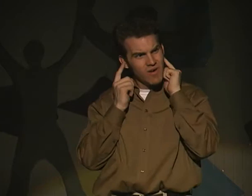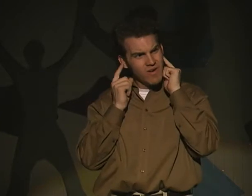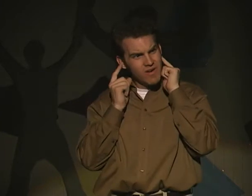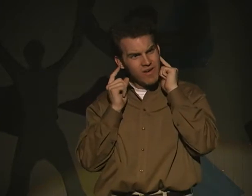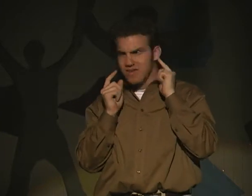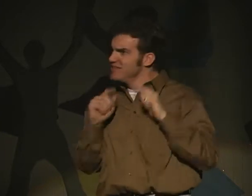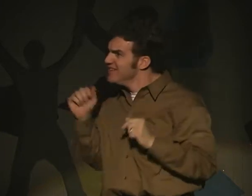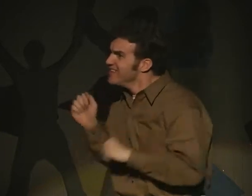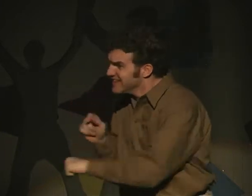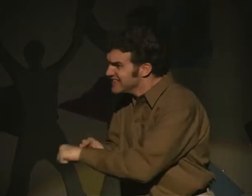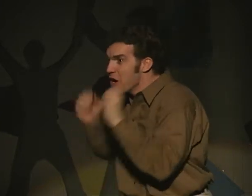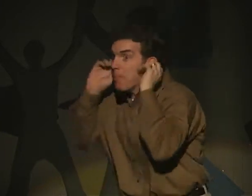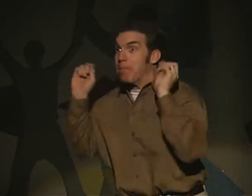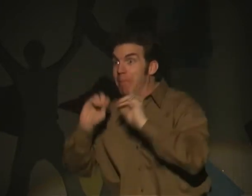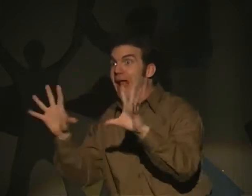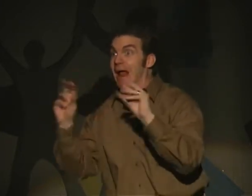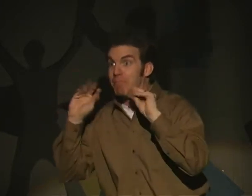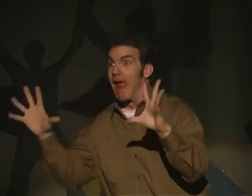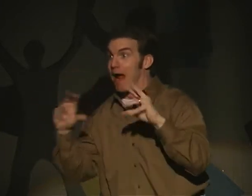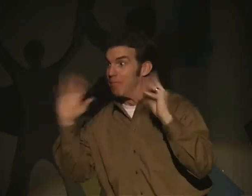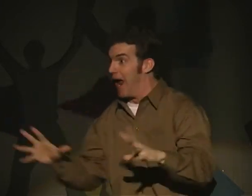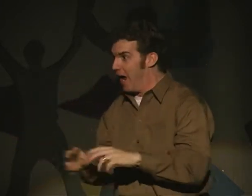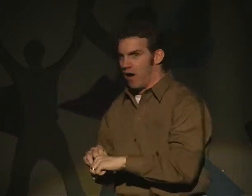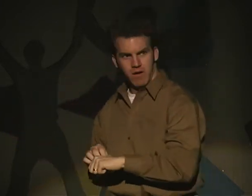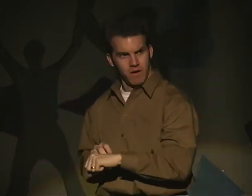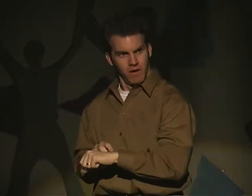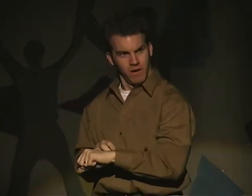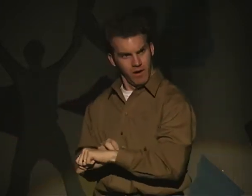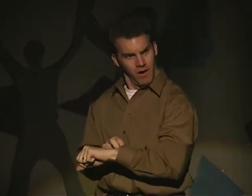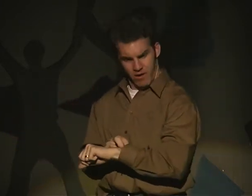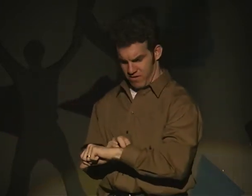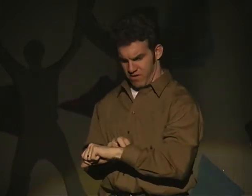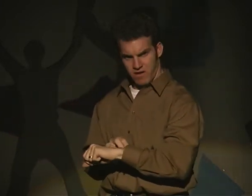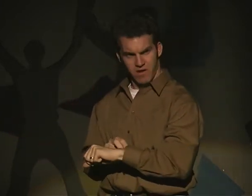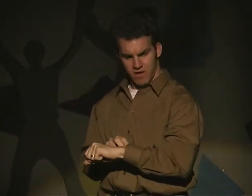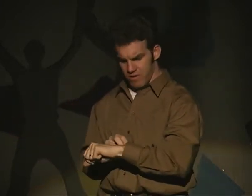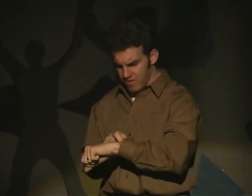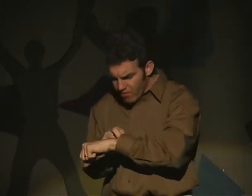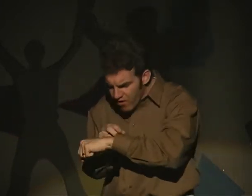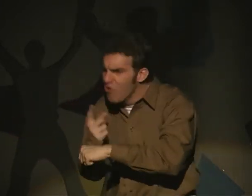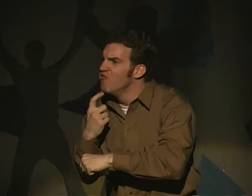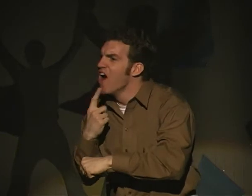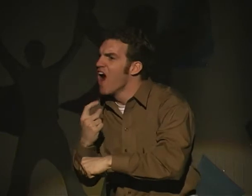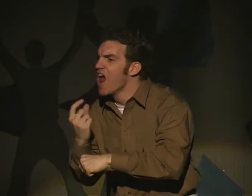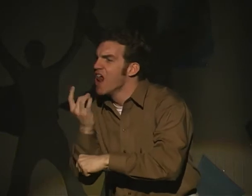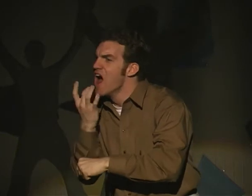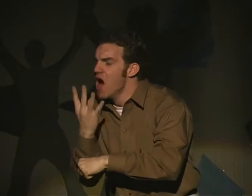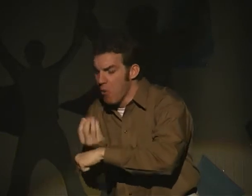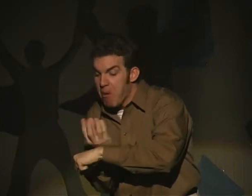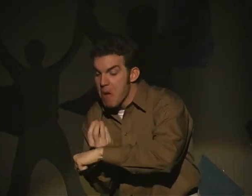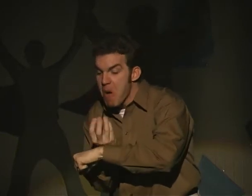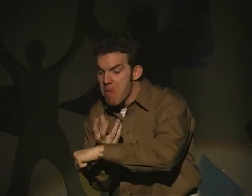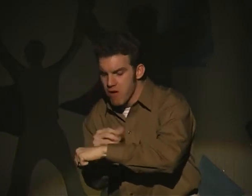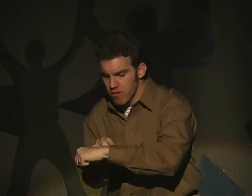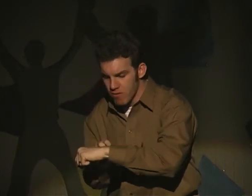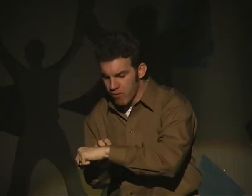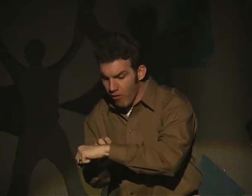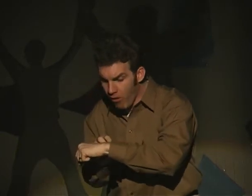what? What? He's doing this. I'm like, And I looked at it, and I could see a red